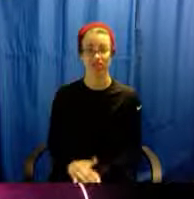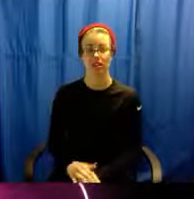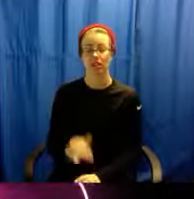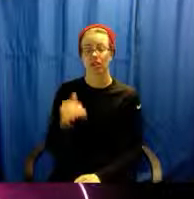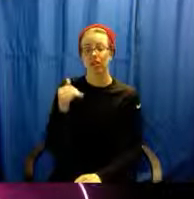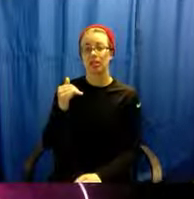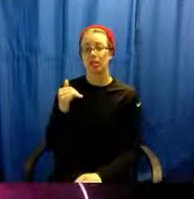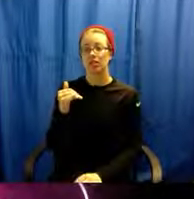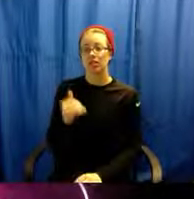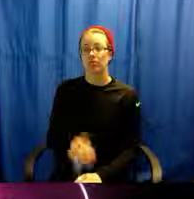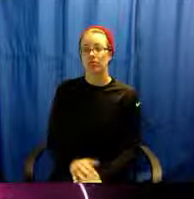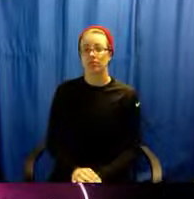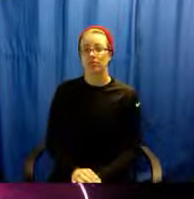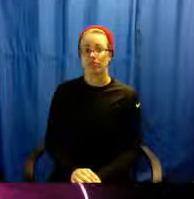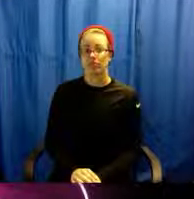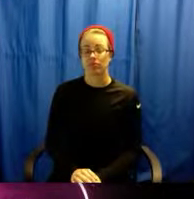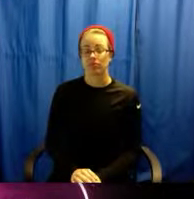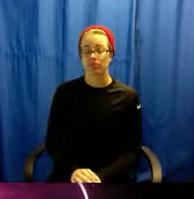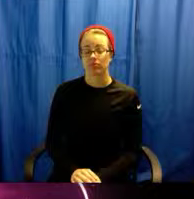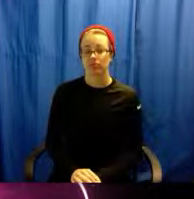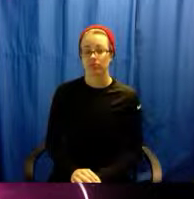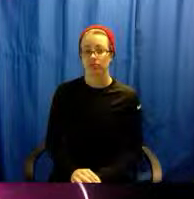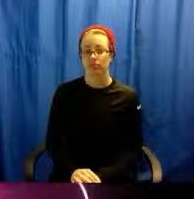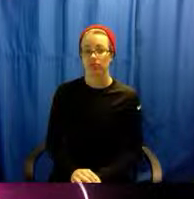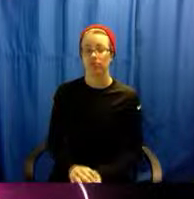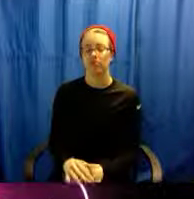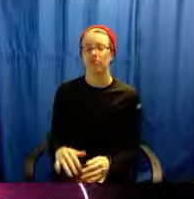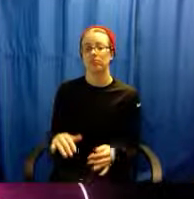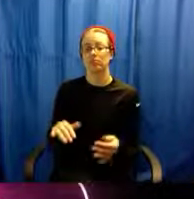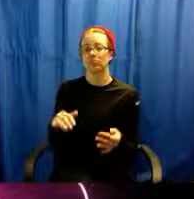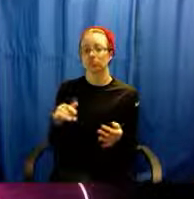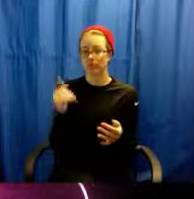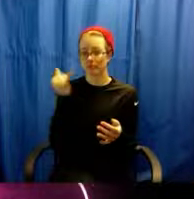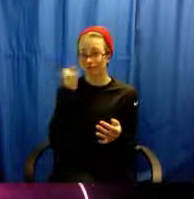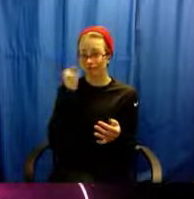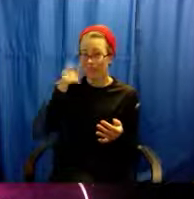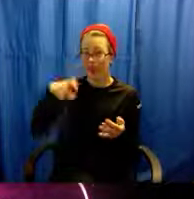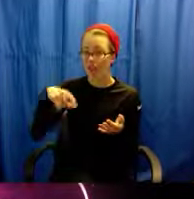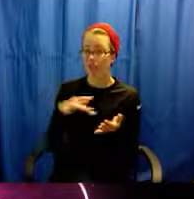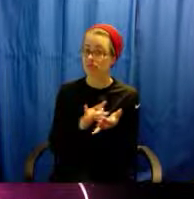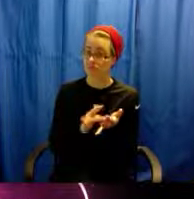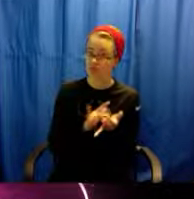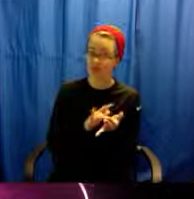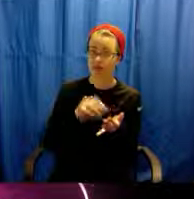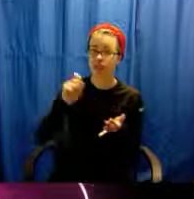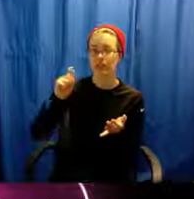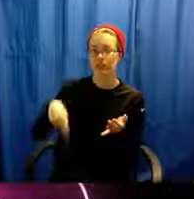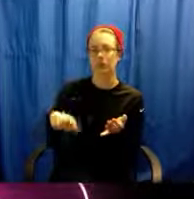alcohol consumption, as well as taking appropriate medicines, will help to control this problem.